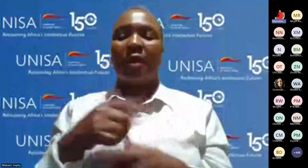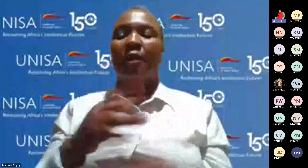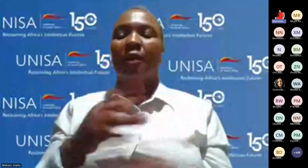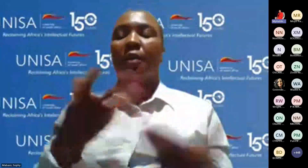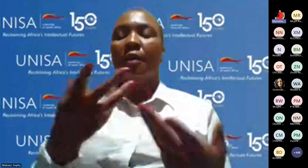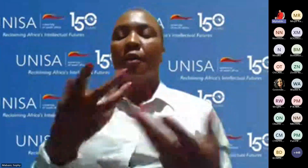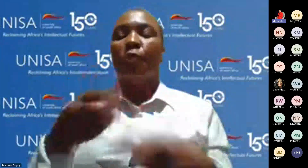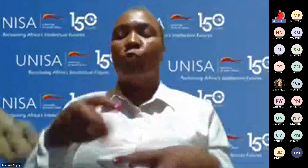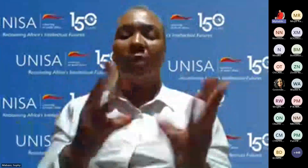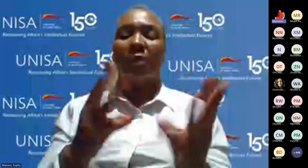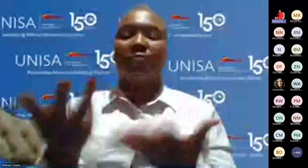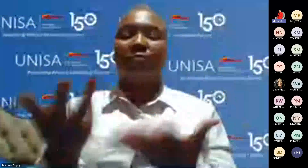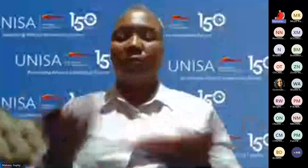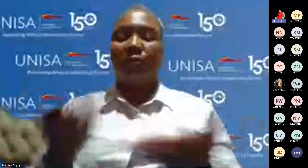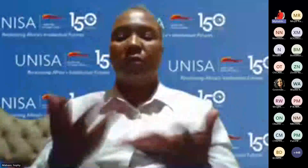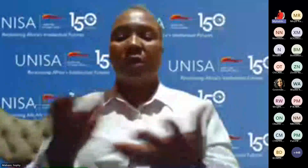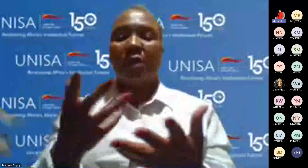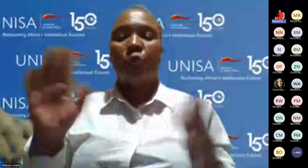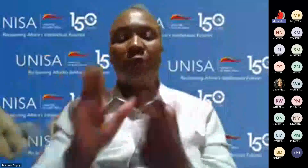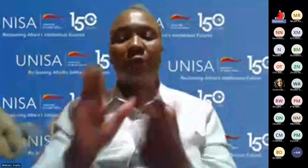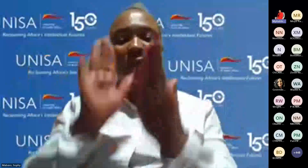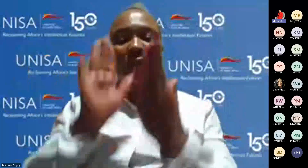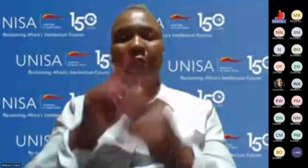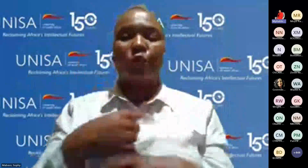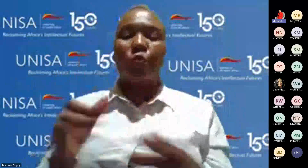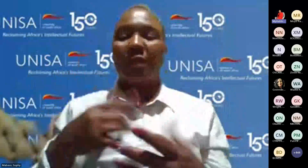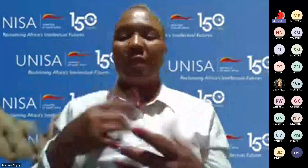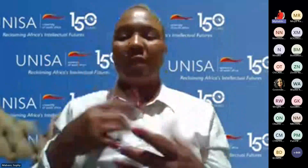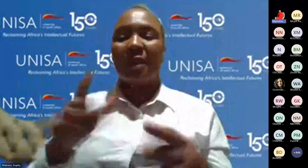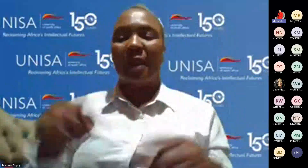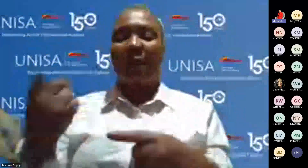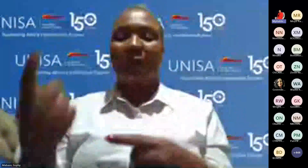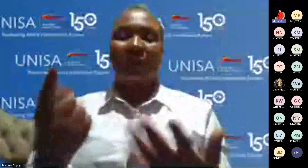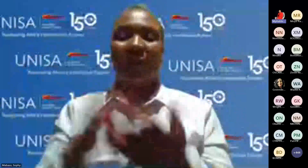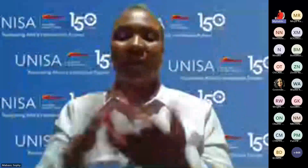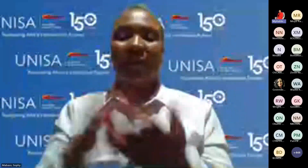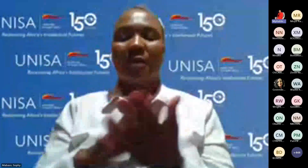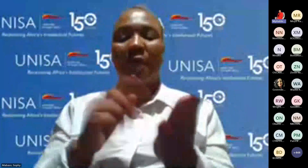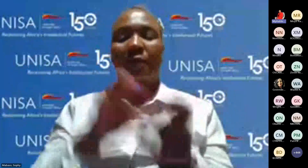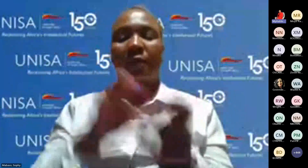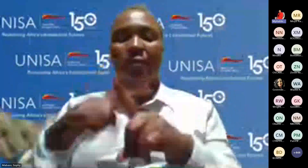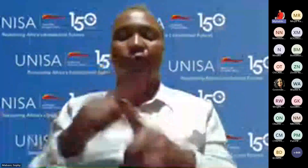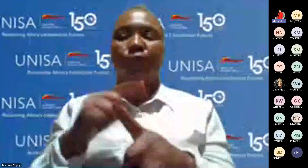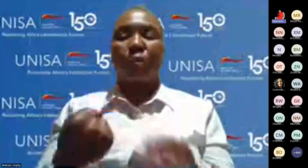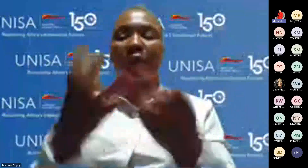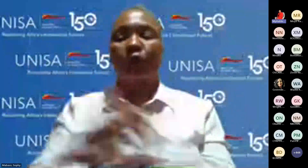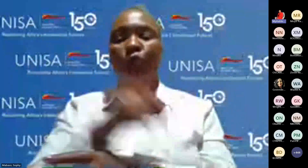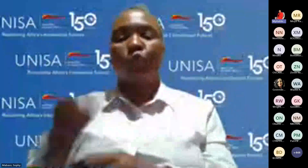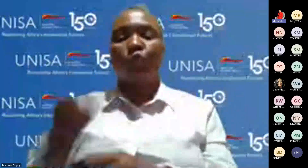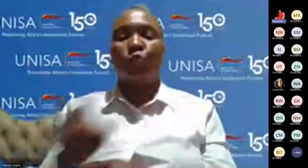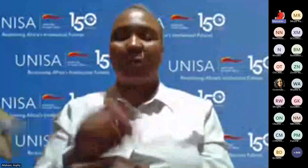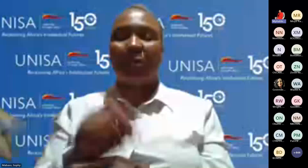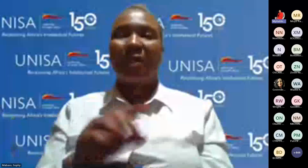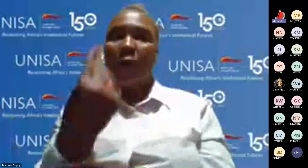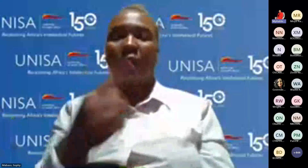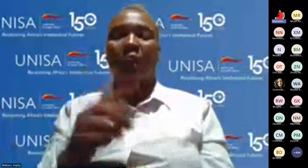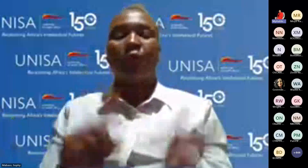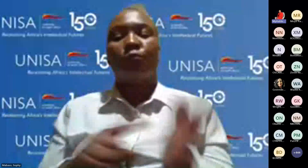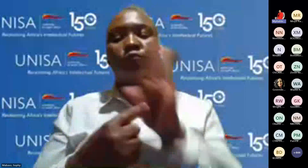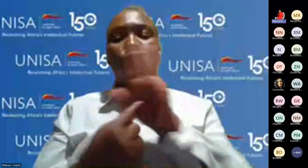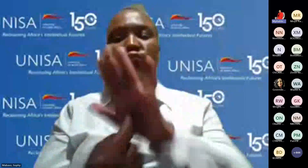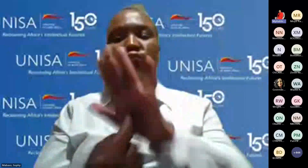you are faced with a specific case. So the examples you are going to be giving are the ones that will show the